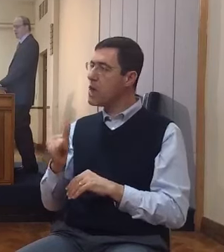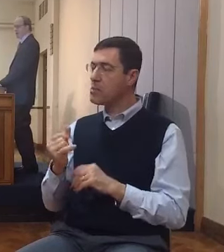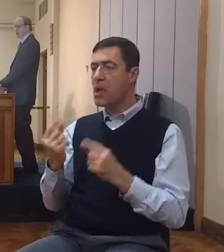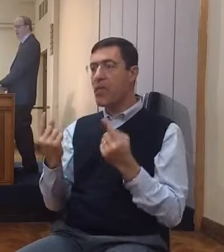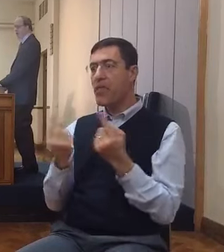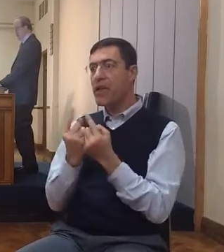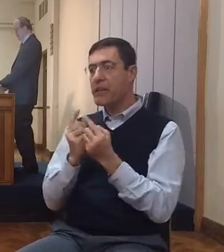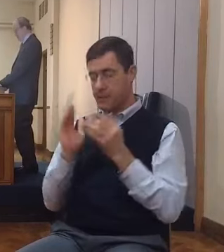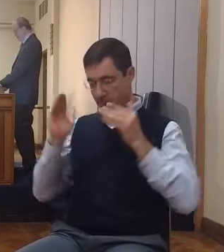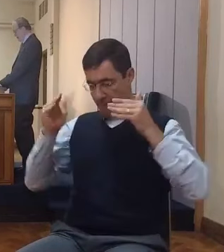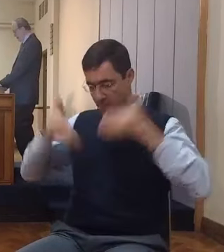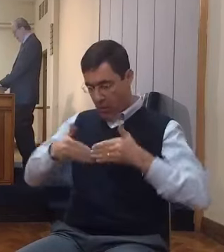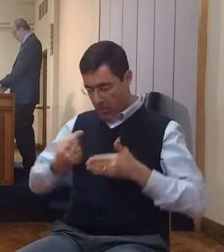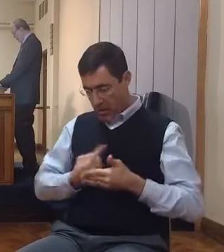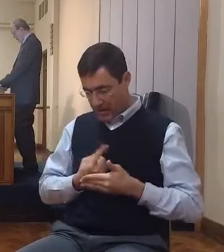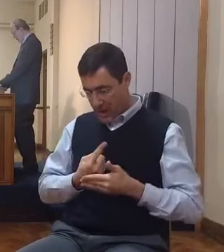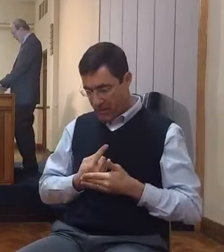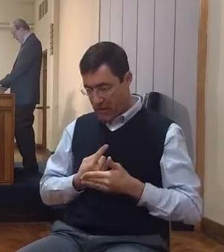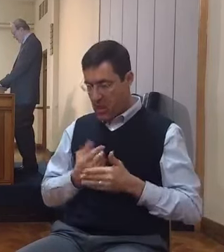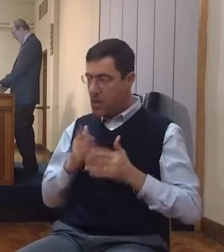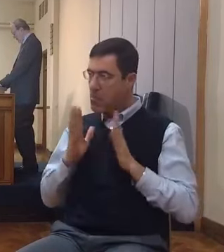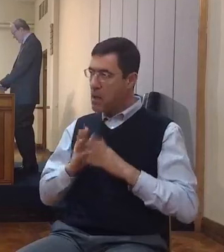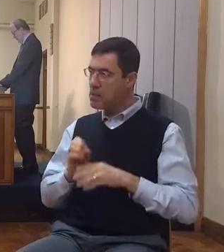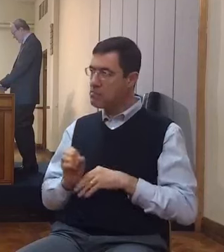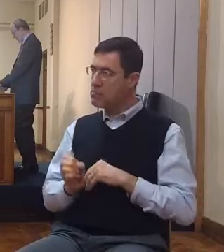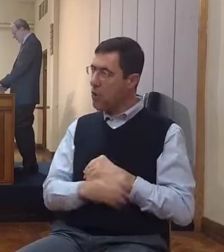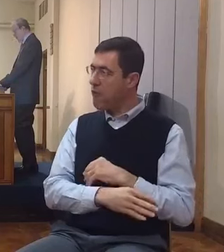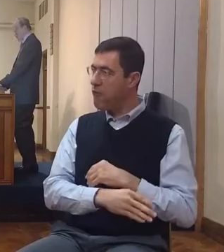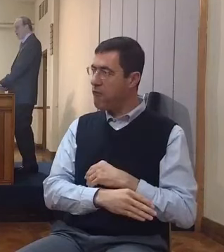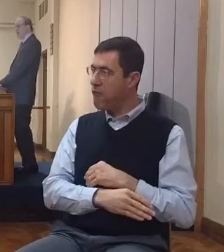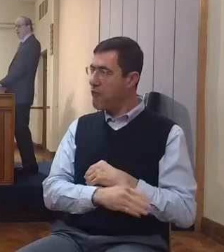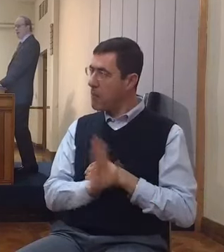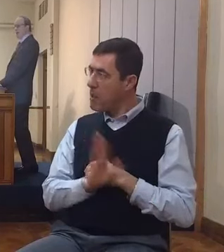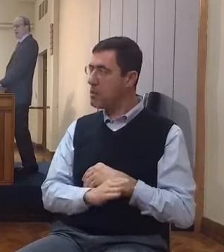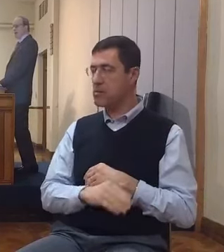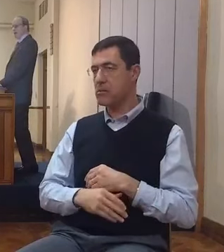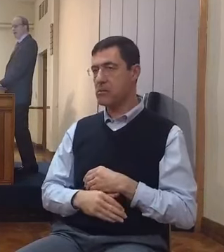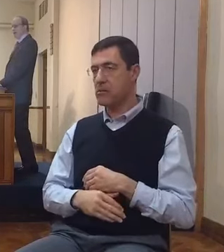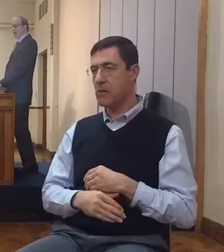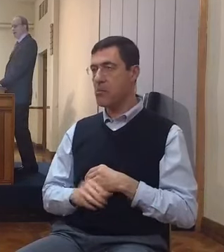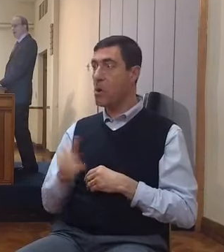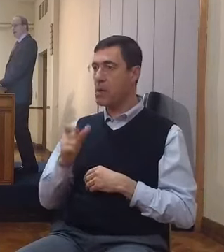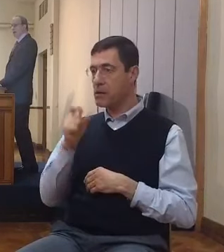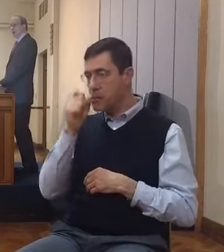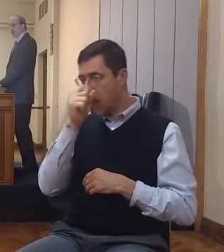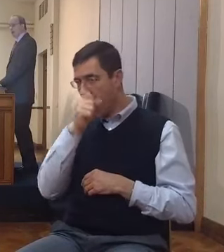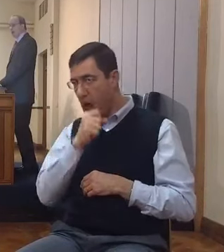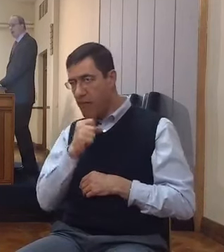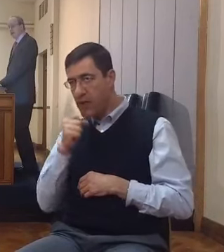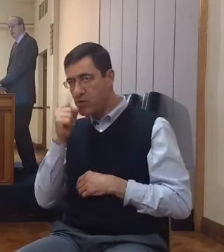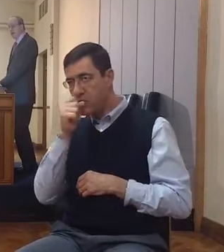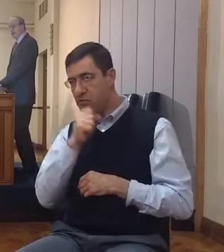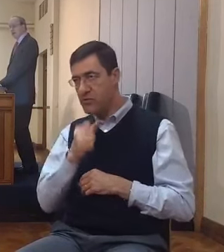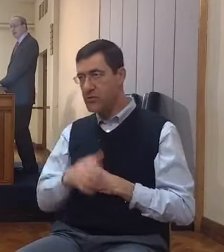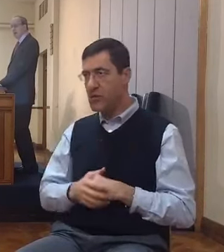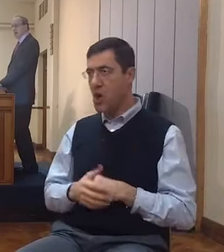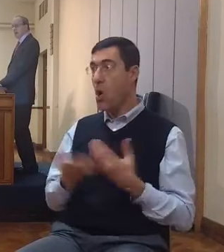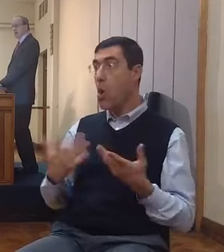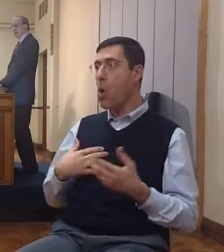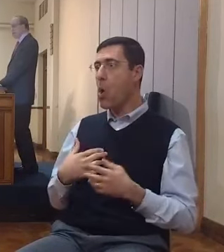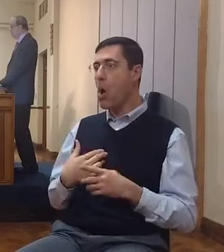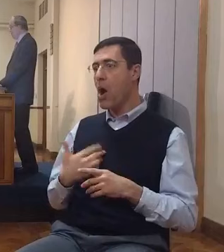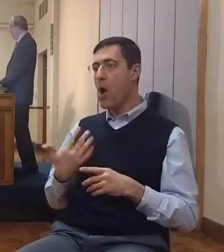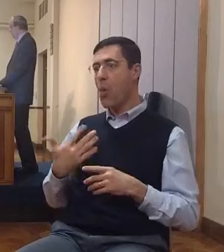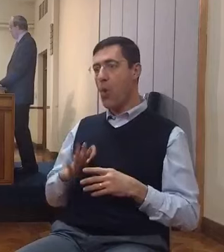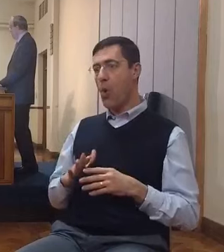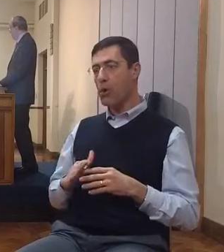things and covetousness. Career. Some people say I'm a Christian, but